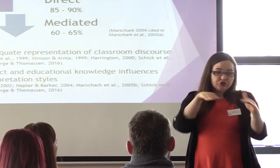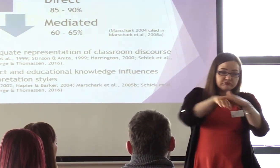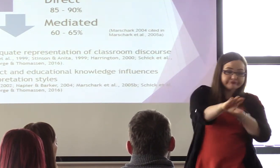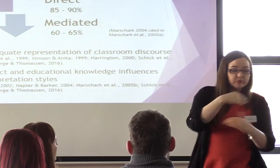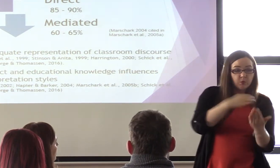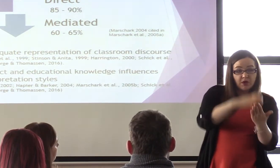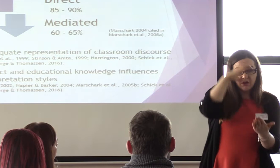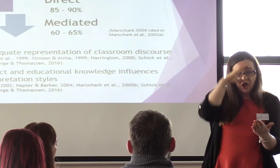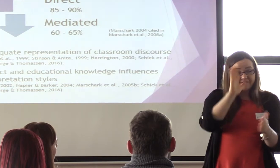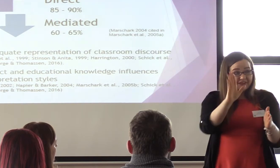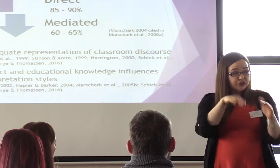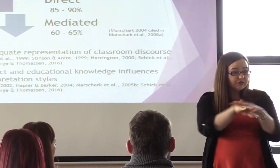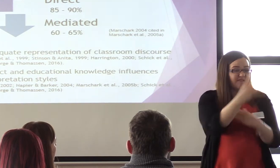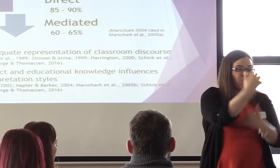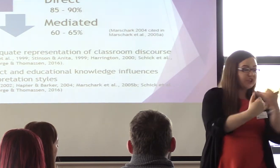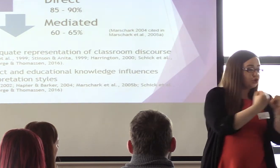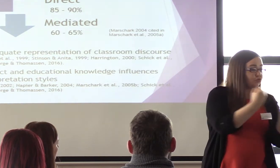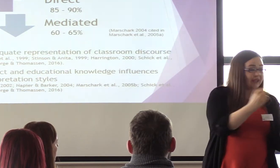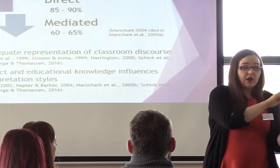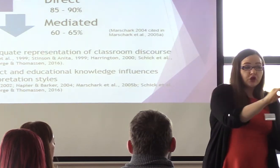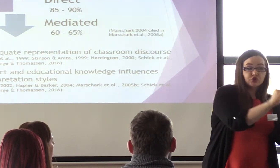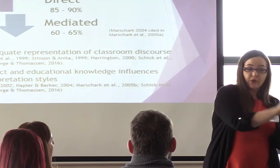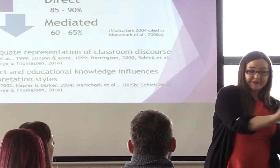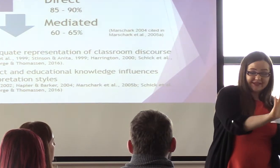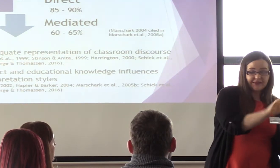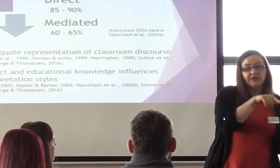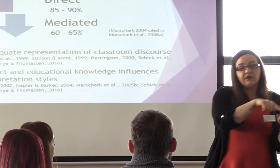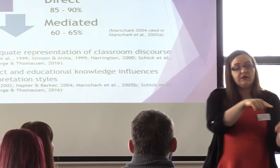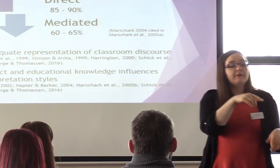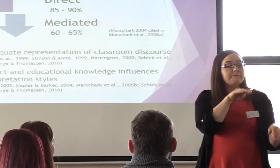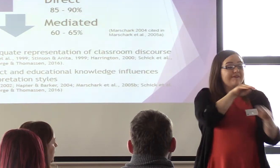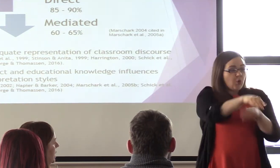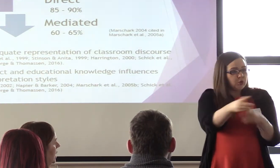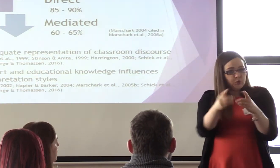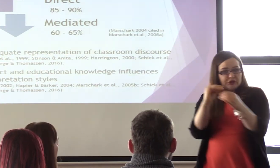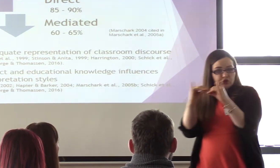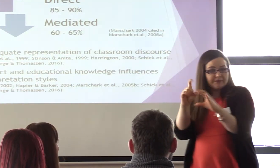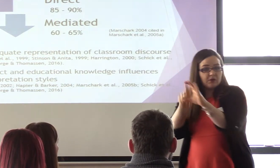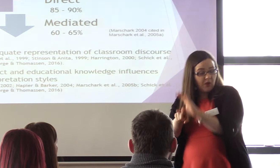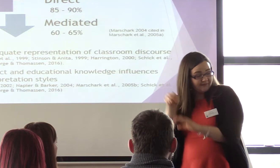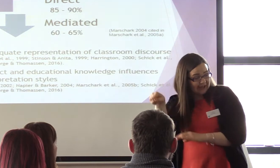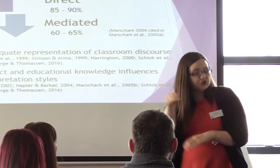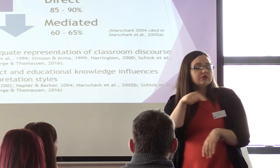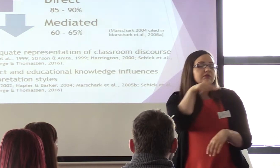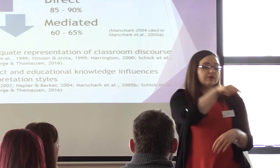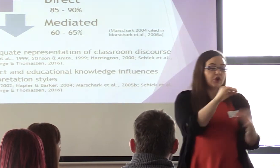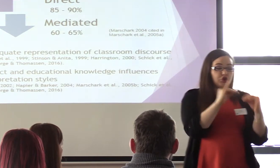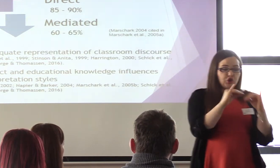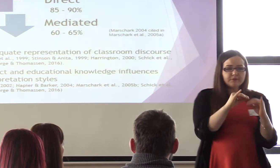interpreter who has already attended college has achieved a degree in something different